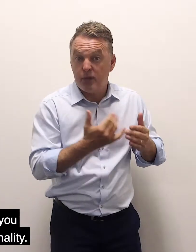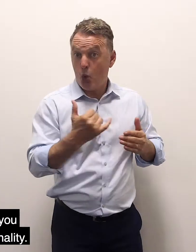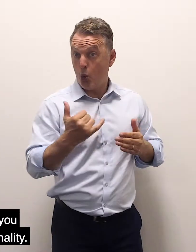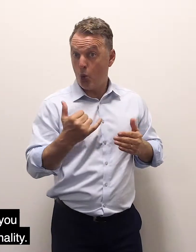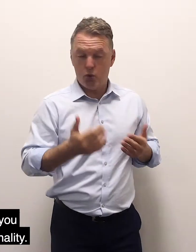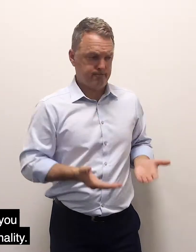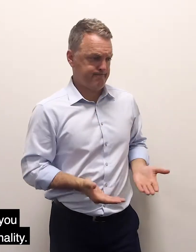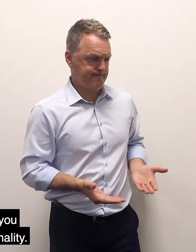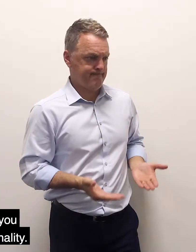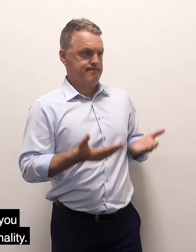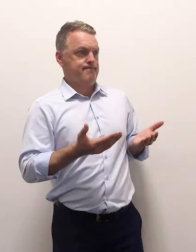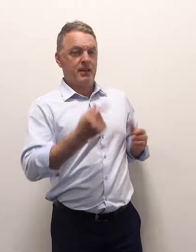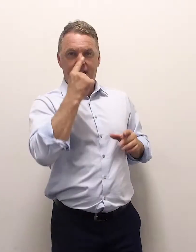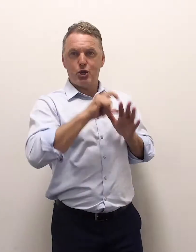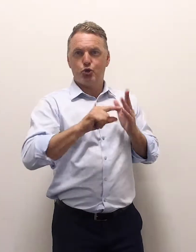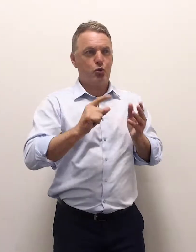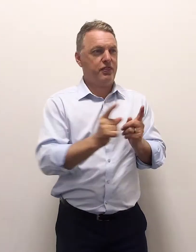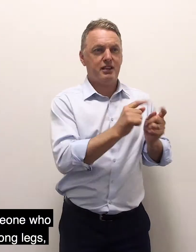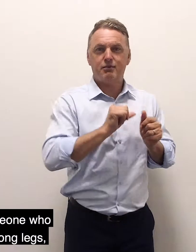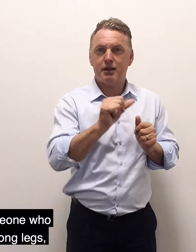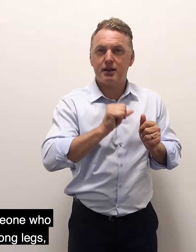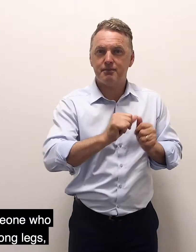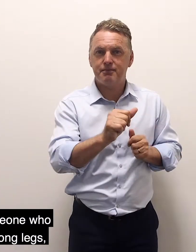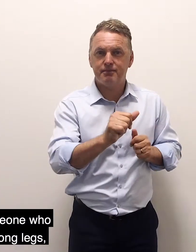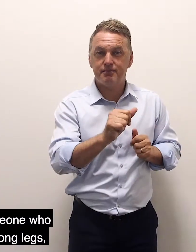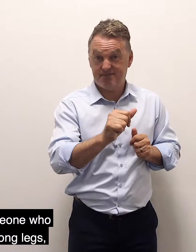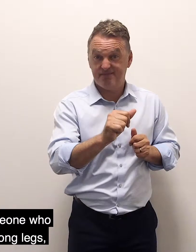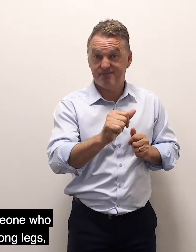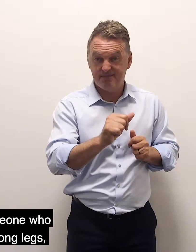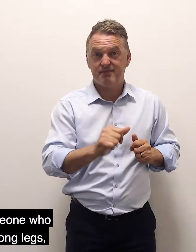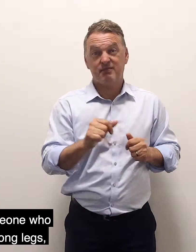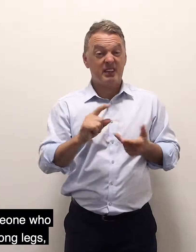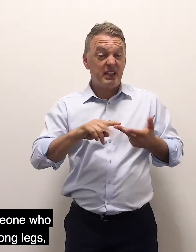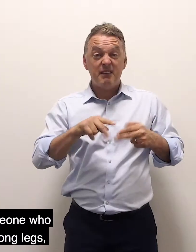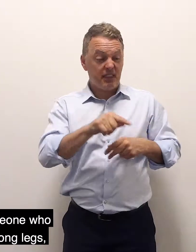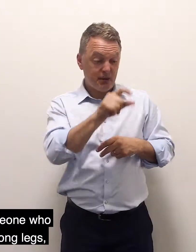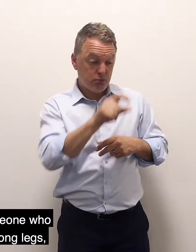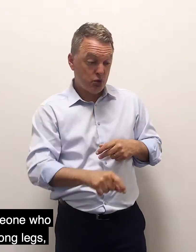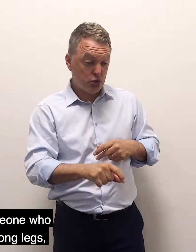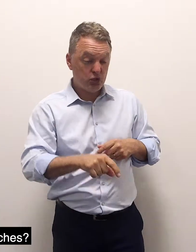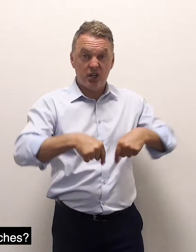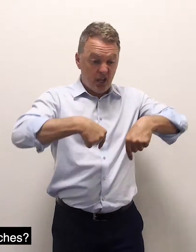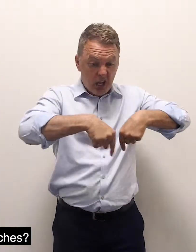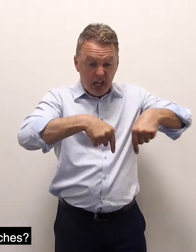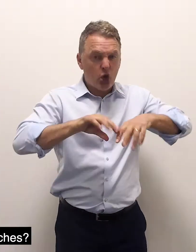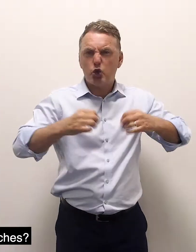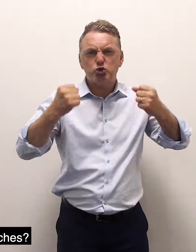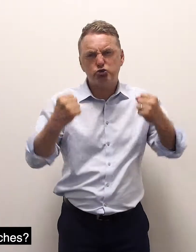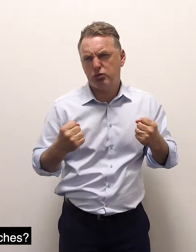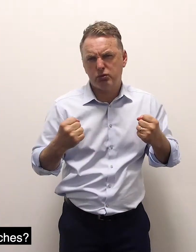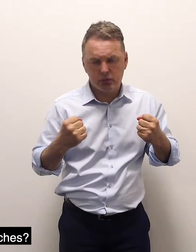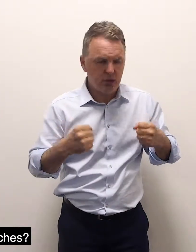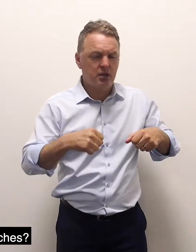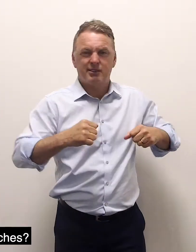you increased functionality. Can you imagine someone who doesn't have very strong legs and they